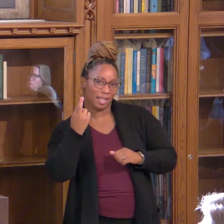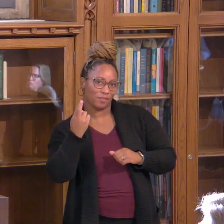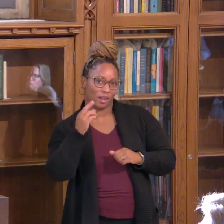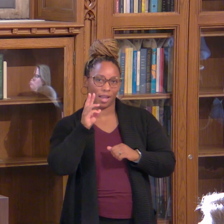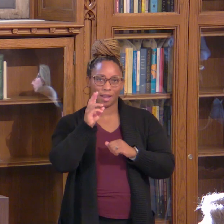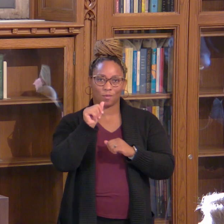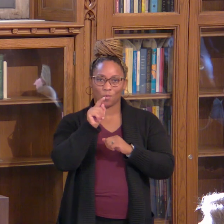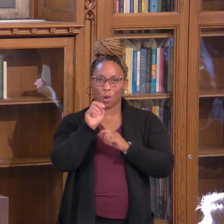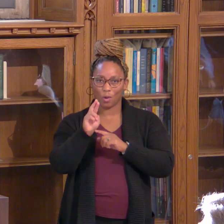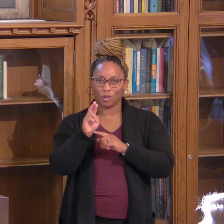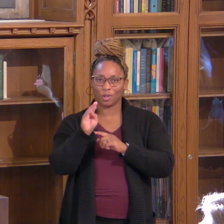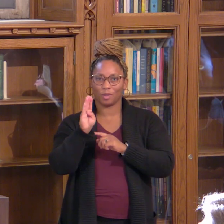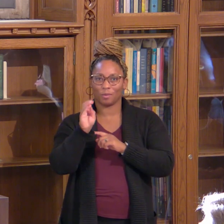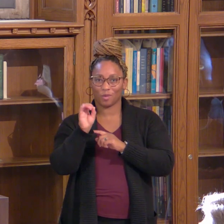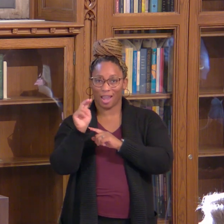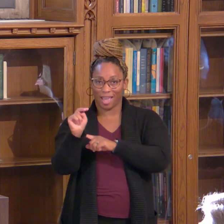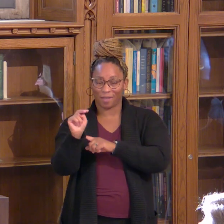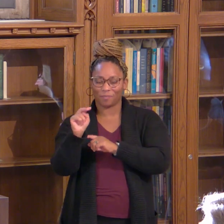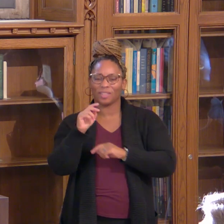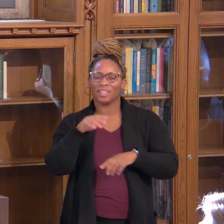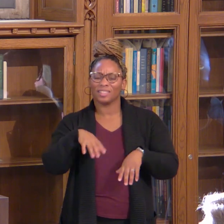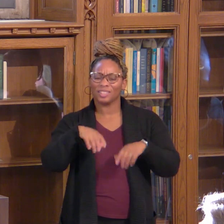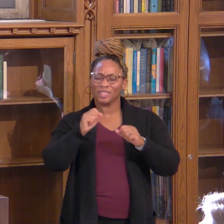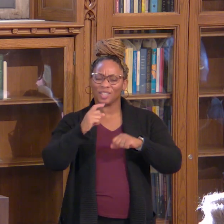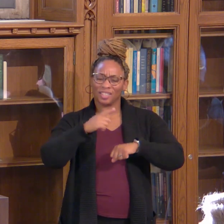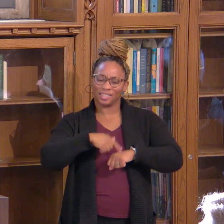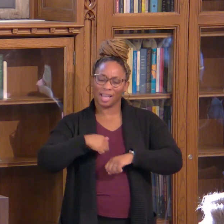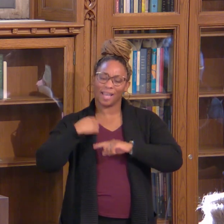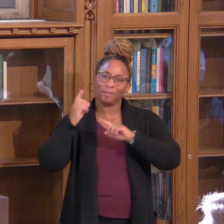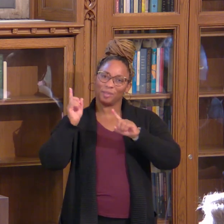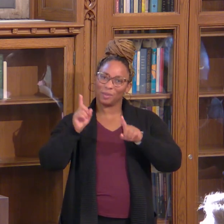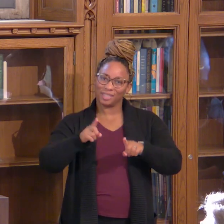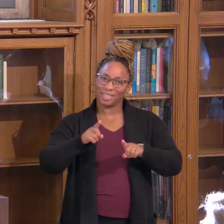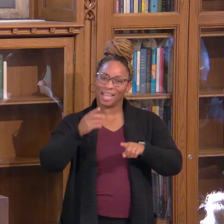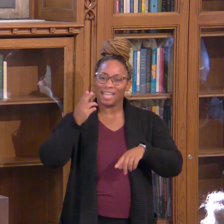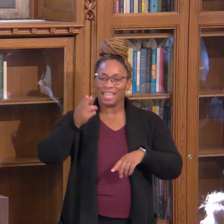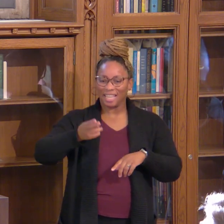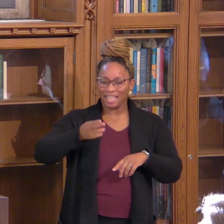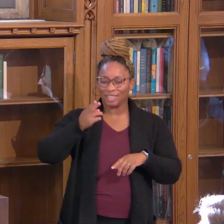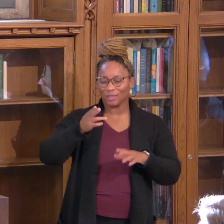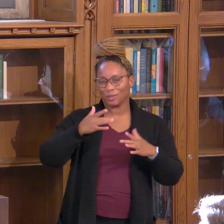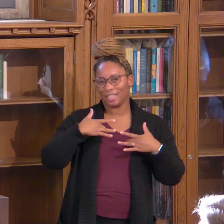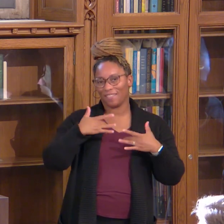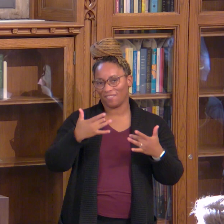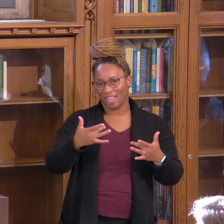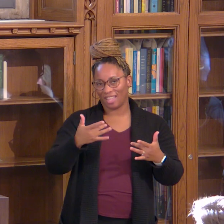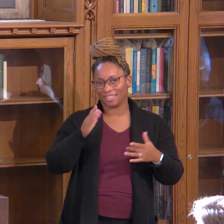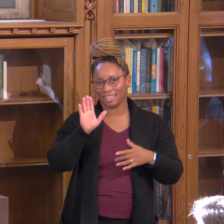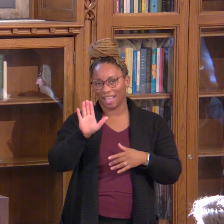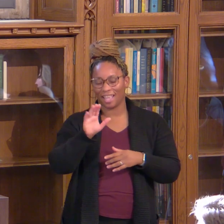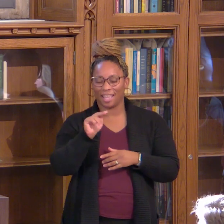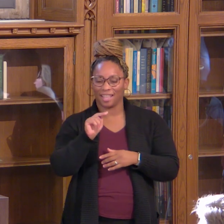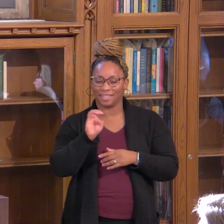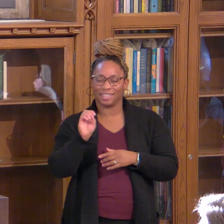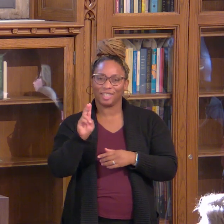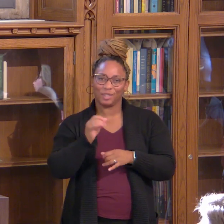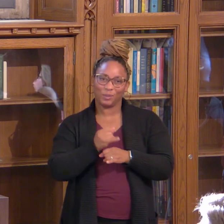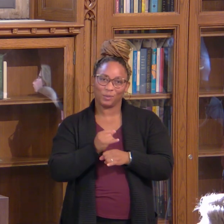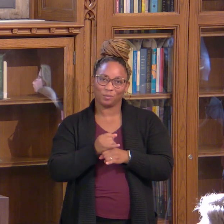Walter Brown took the time to attend history events at